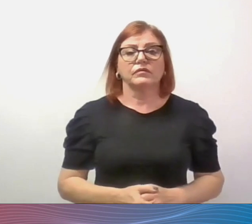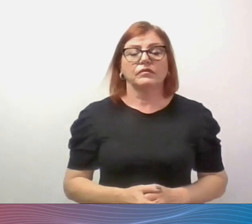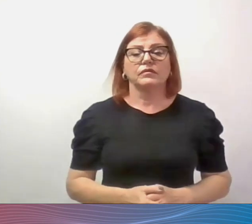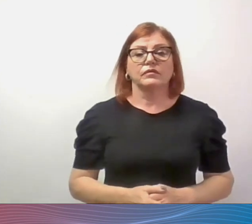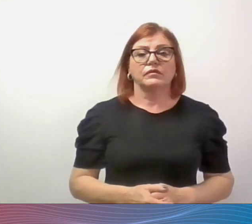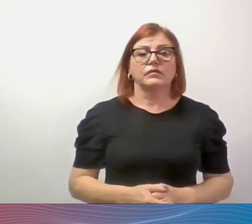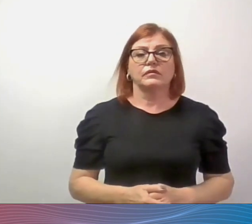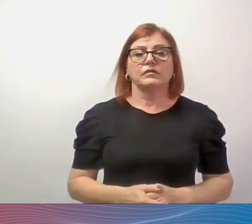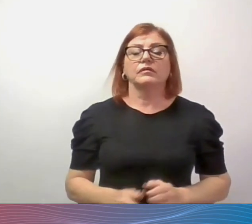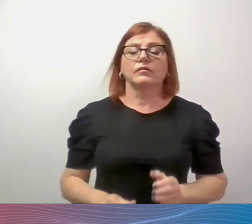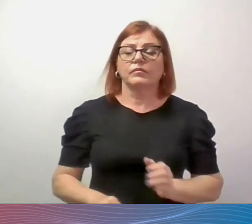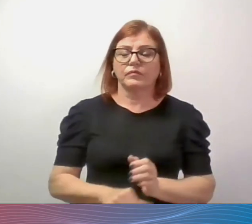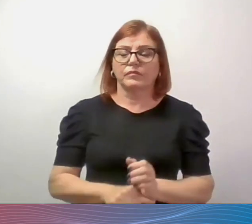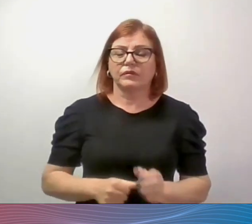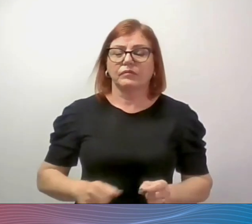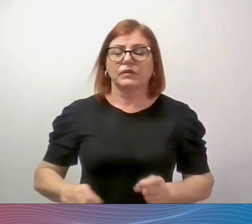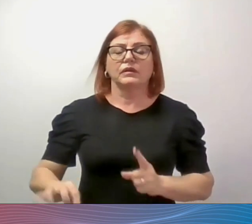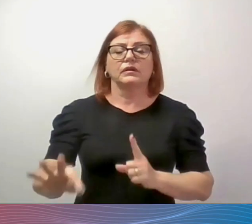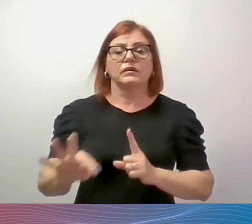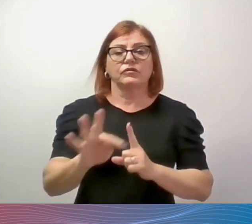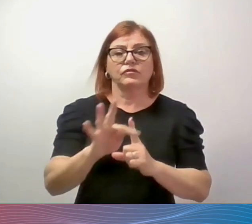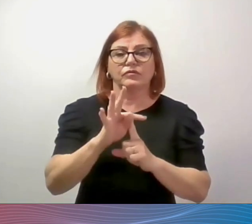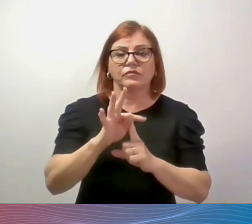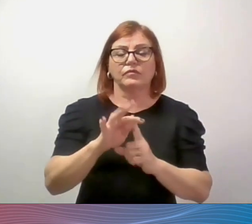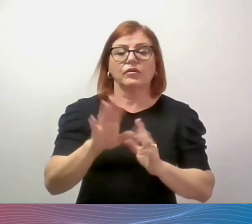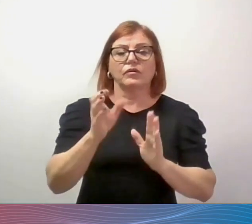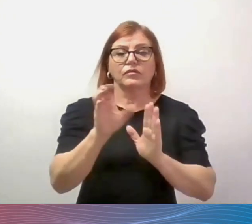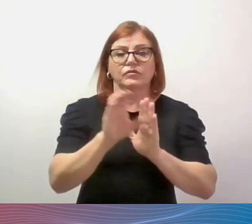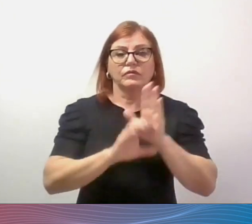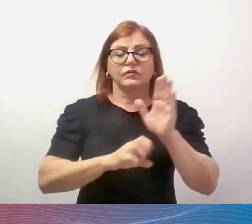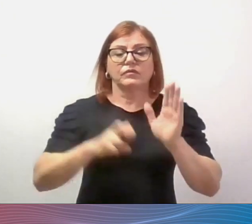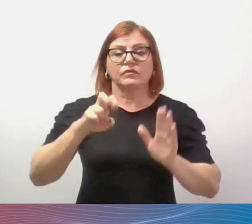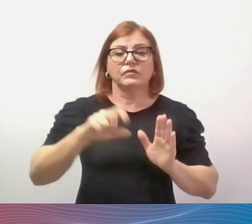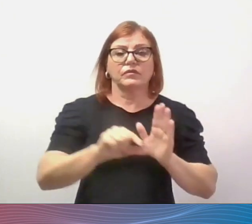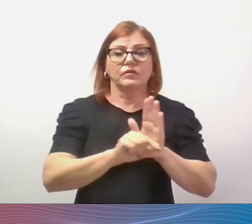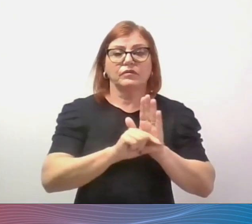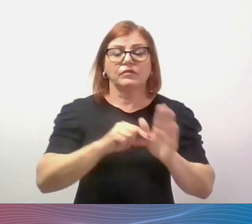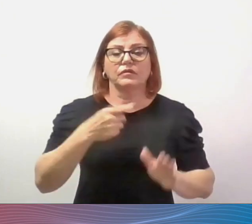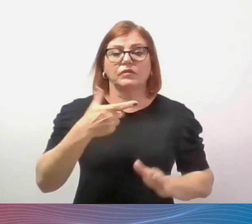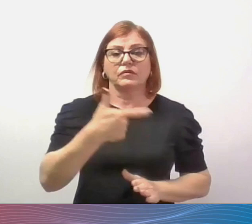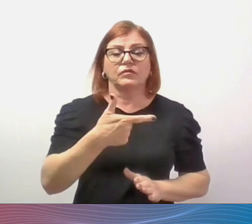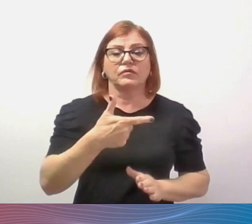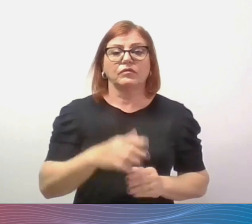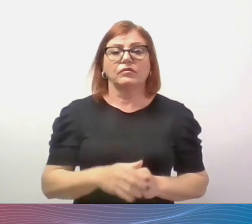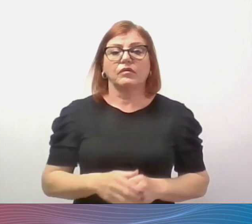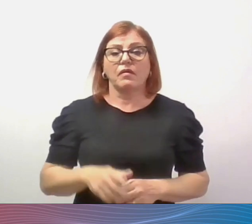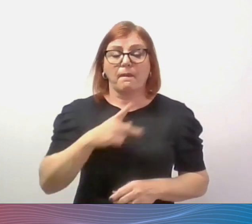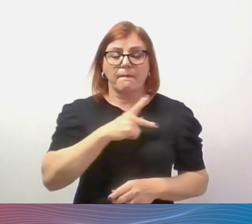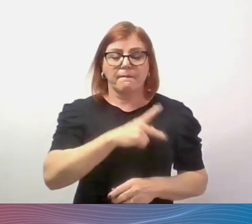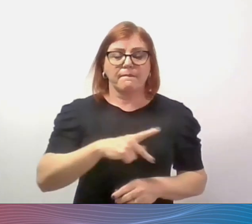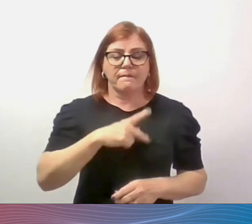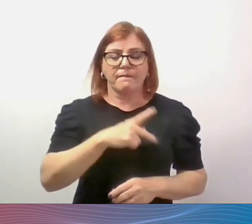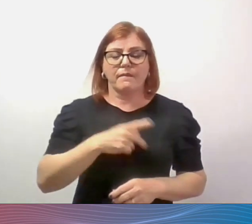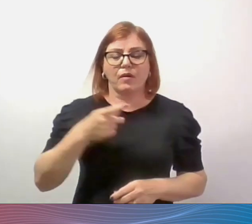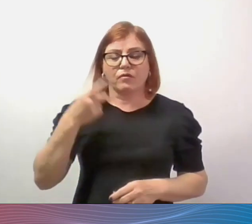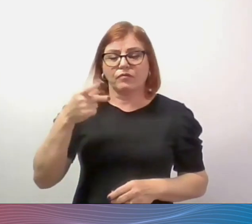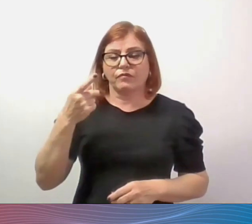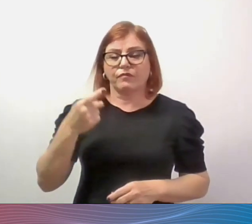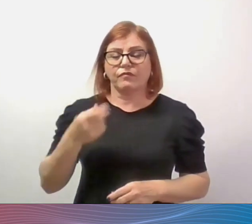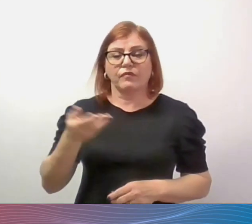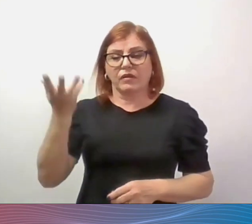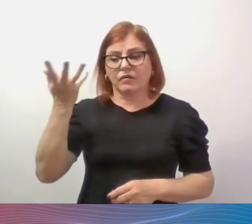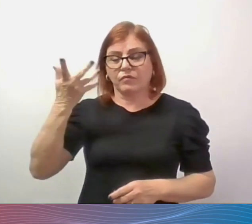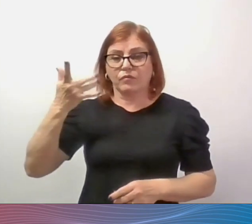Paulo fala para Timóteo que era bem jovem. Paul talks to Timothy, who was very young. Ele fala o versículo: não repreendas ao